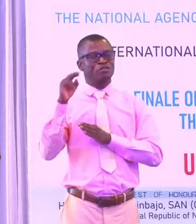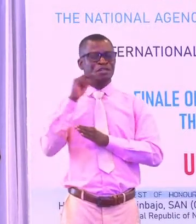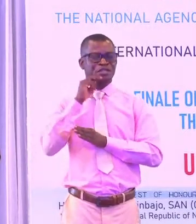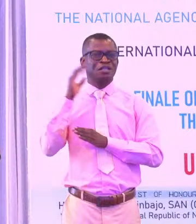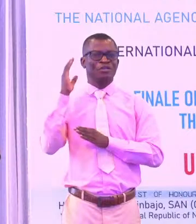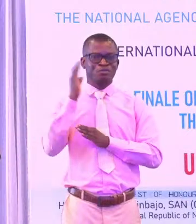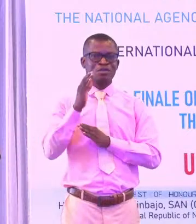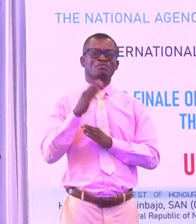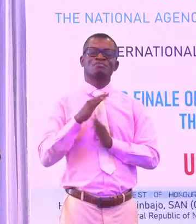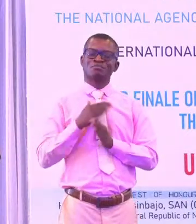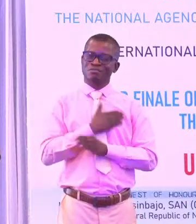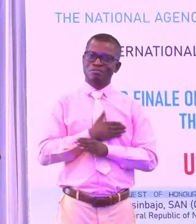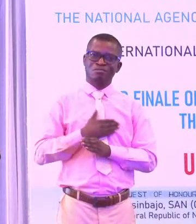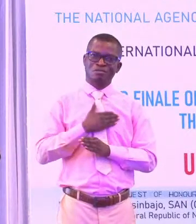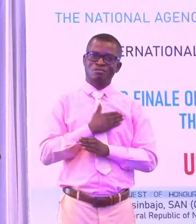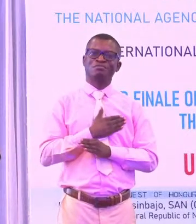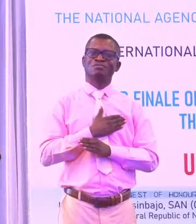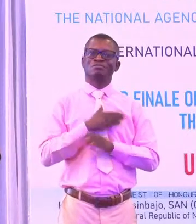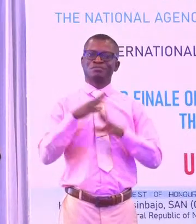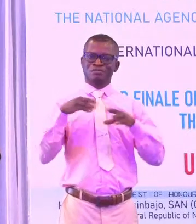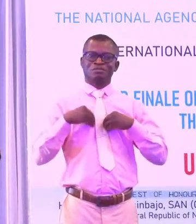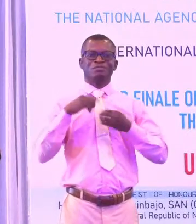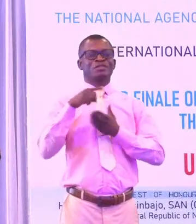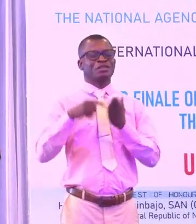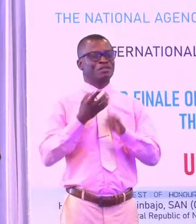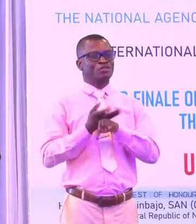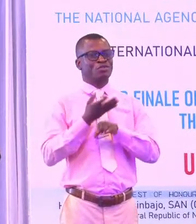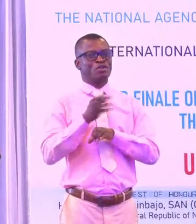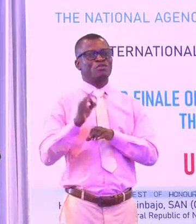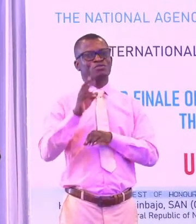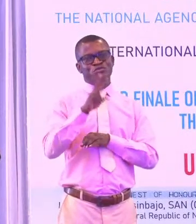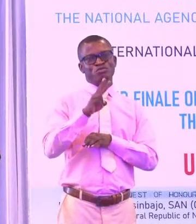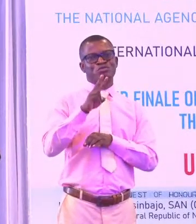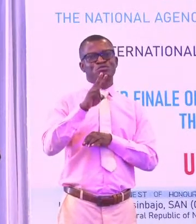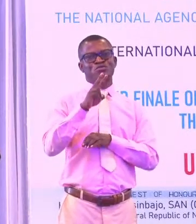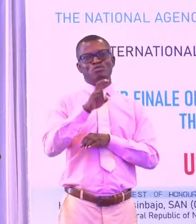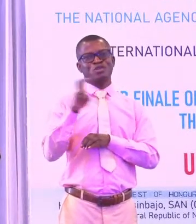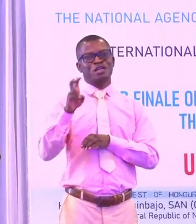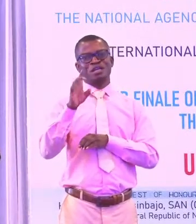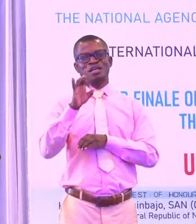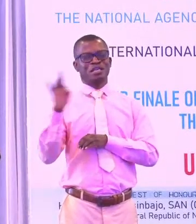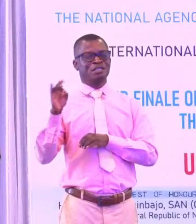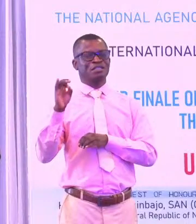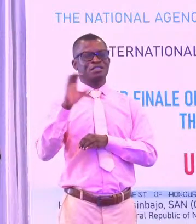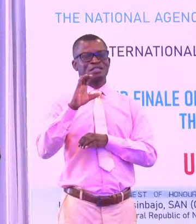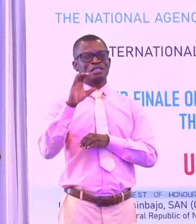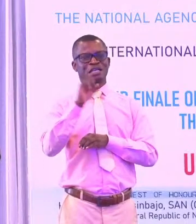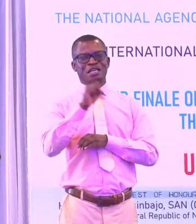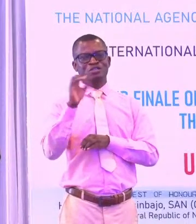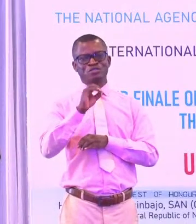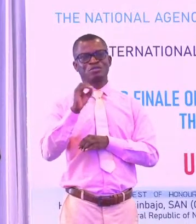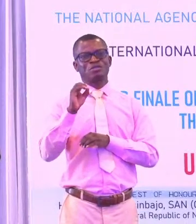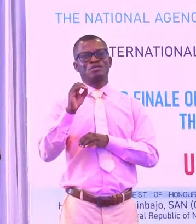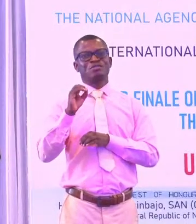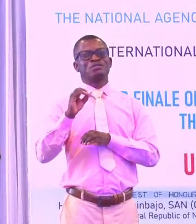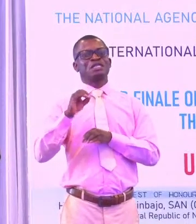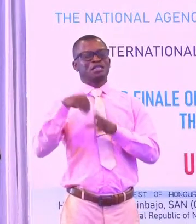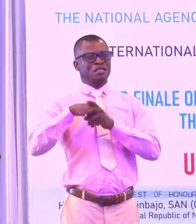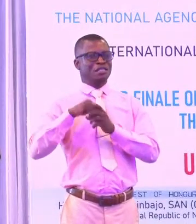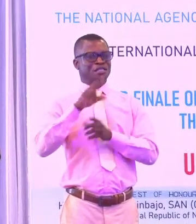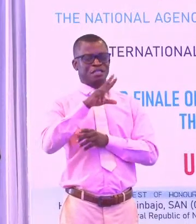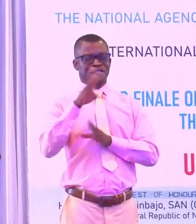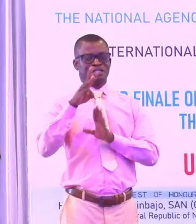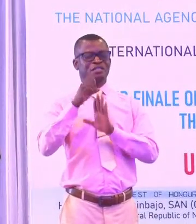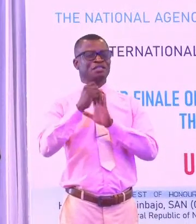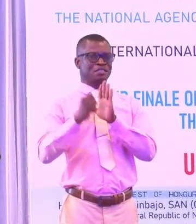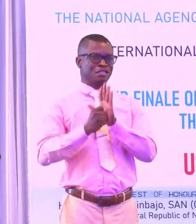will listen to this request of 208 civil society organizations spread across the